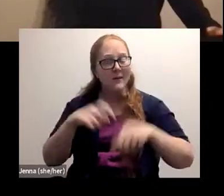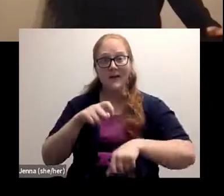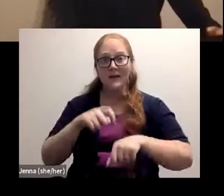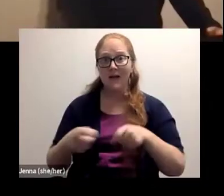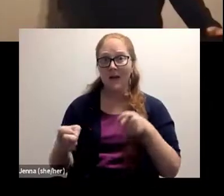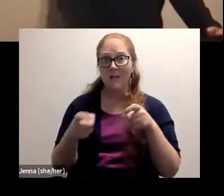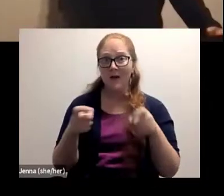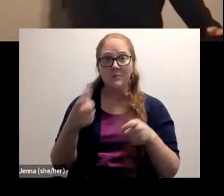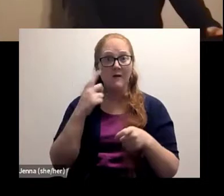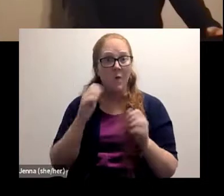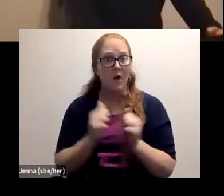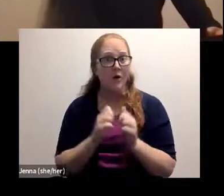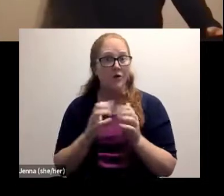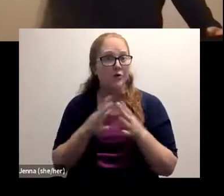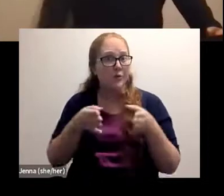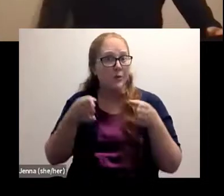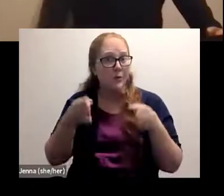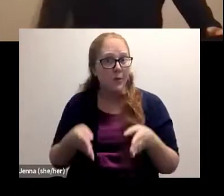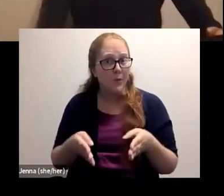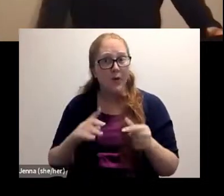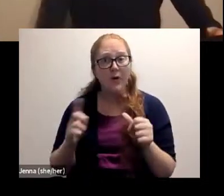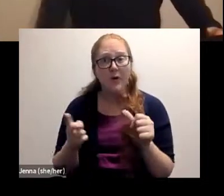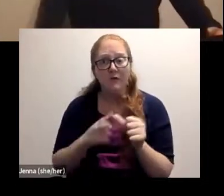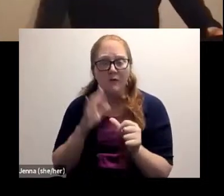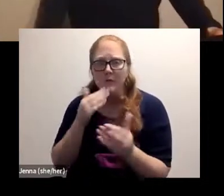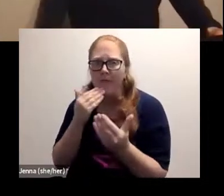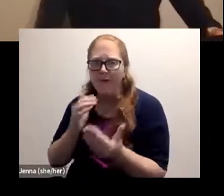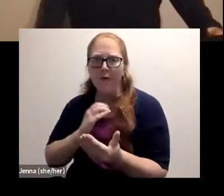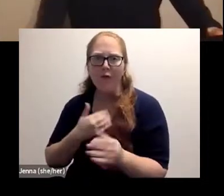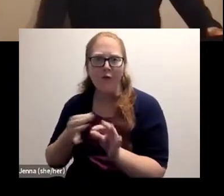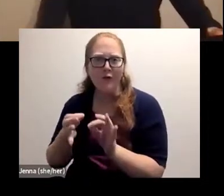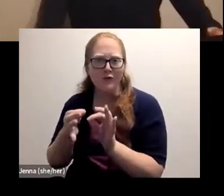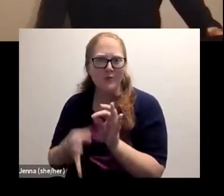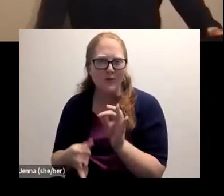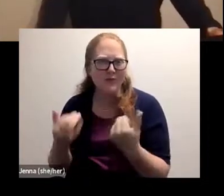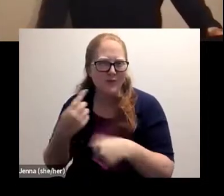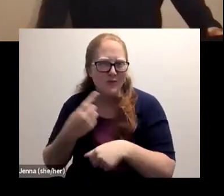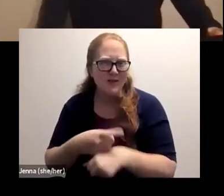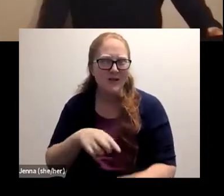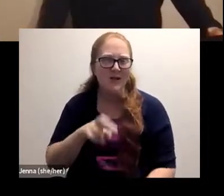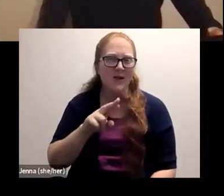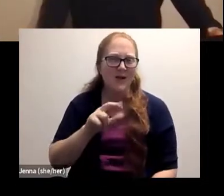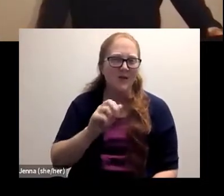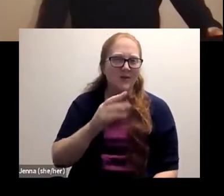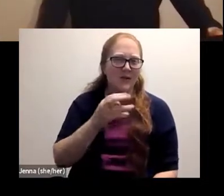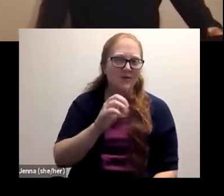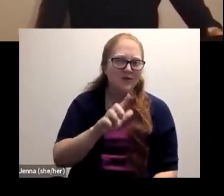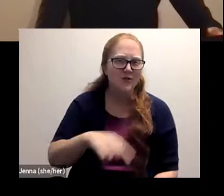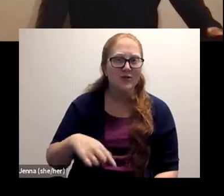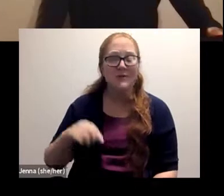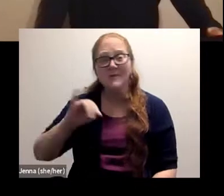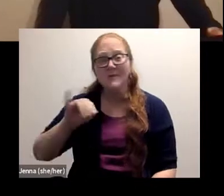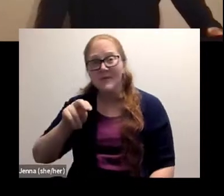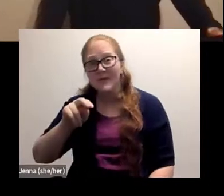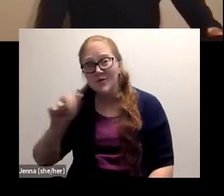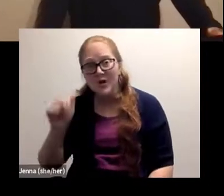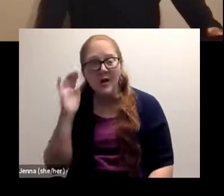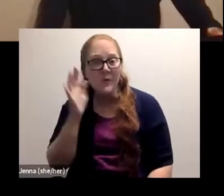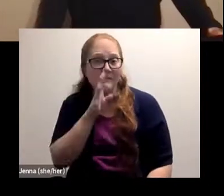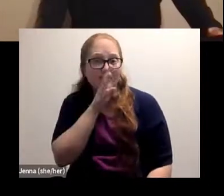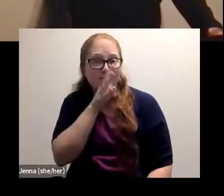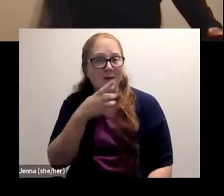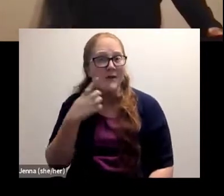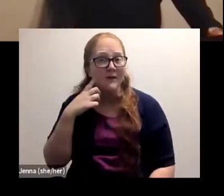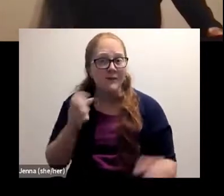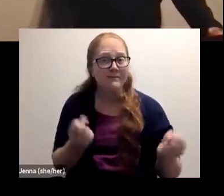on time management for entrepreneurs. I wanted to do a quick thank you to our interpreters today, Rachel and Jenna.